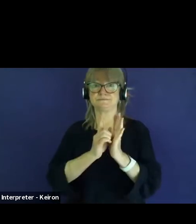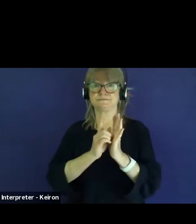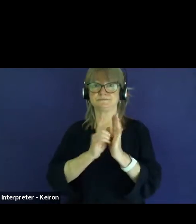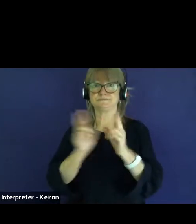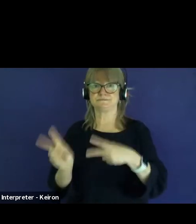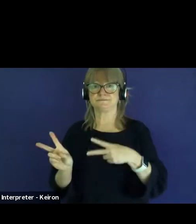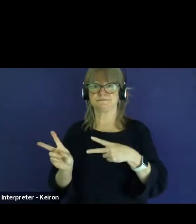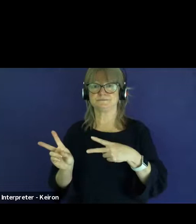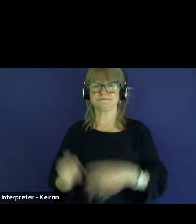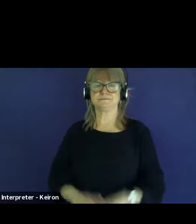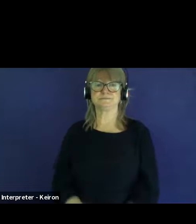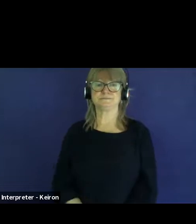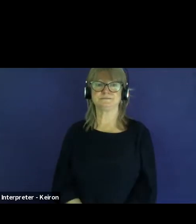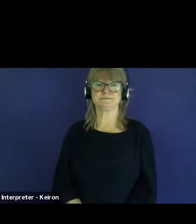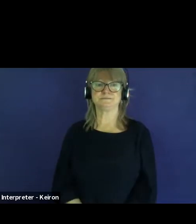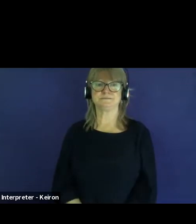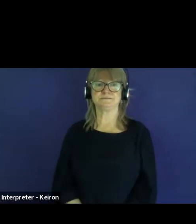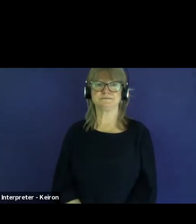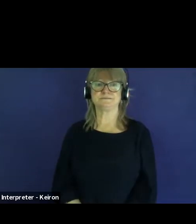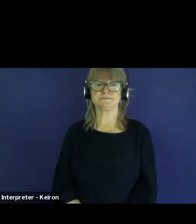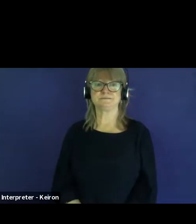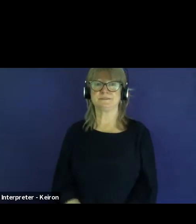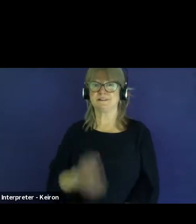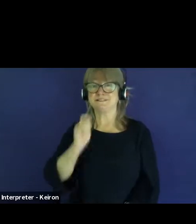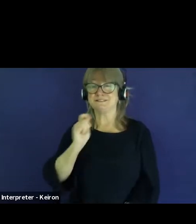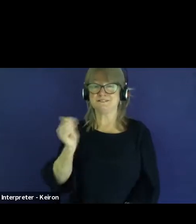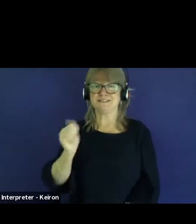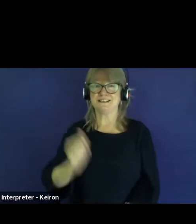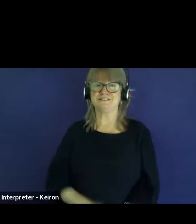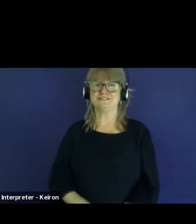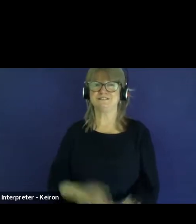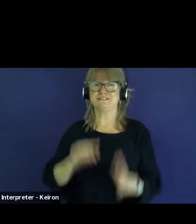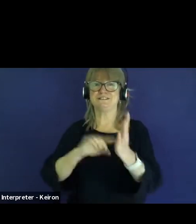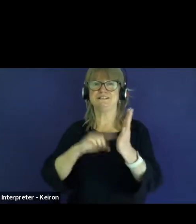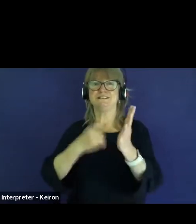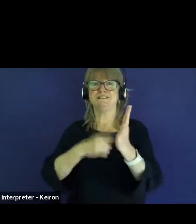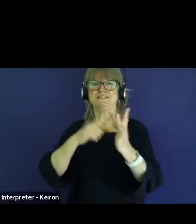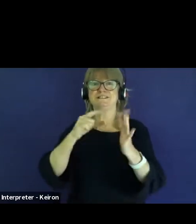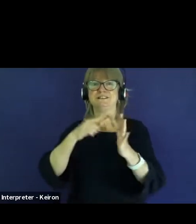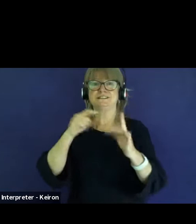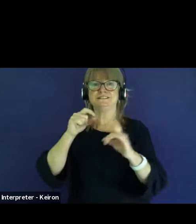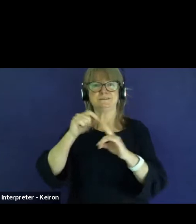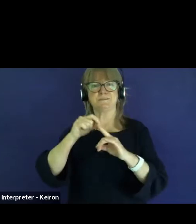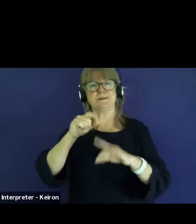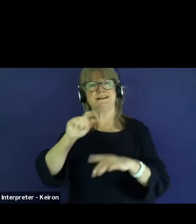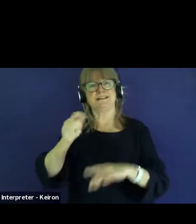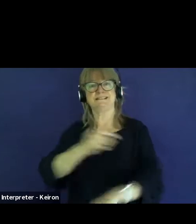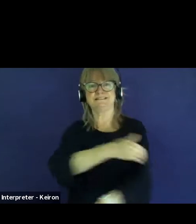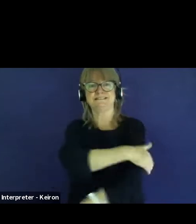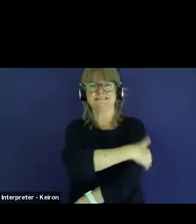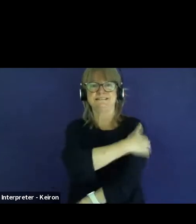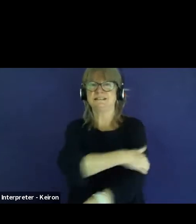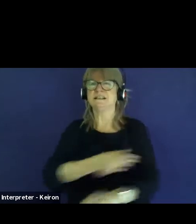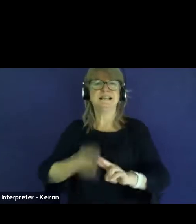Great stuff. We're nearing the end. Triceps next. We're going to feel that nice burn. If we're not feeling that